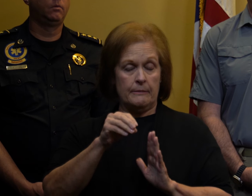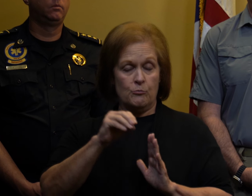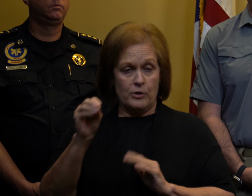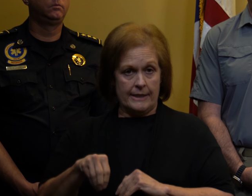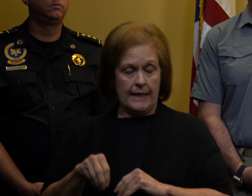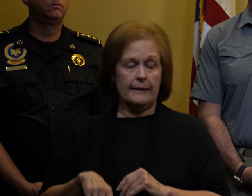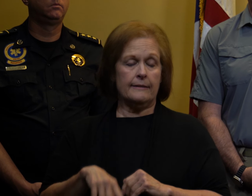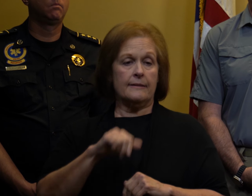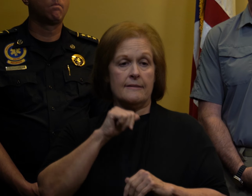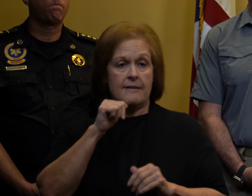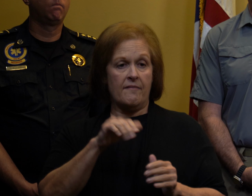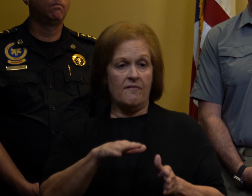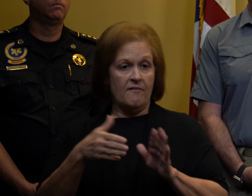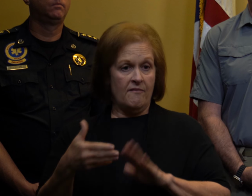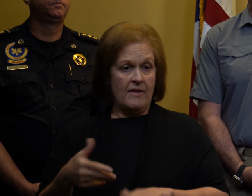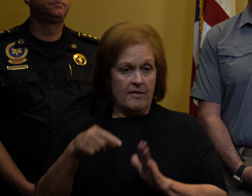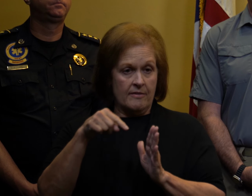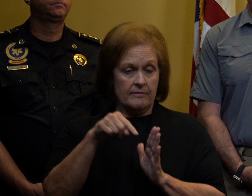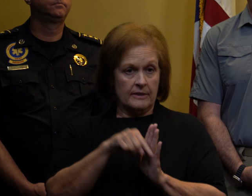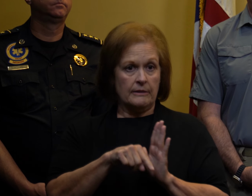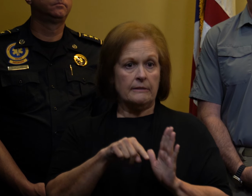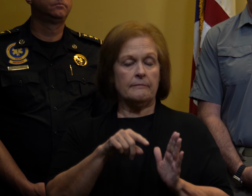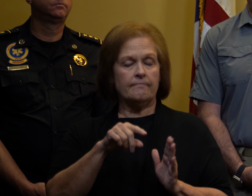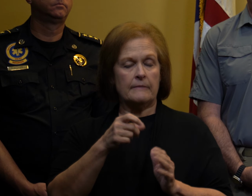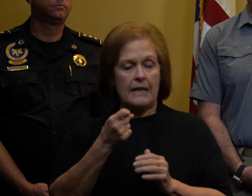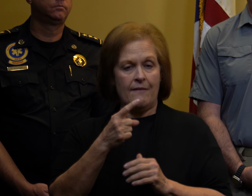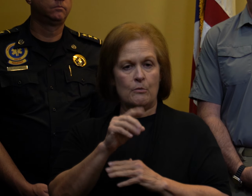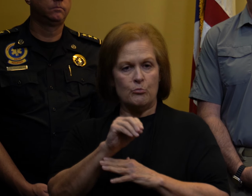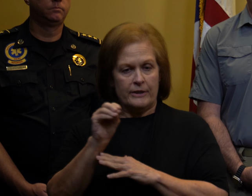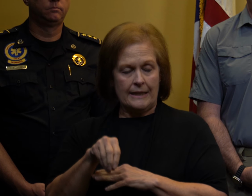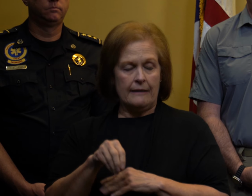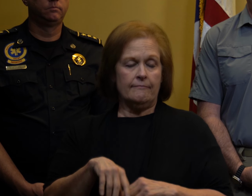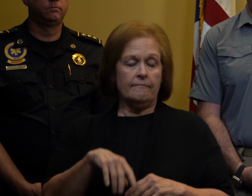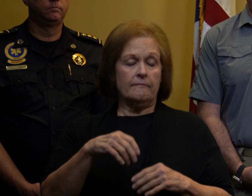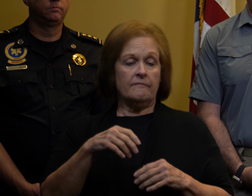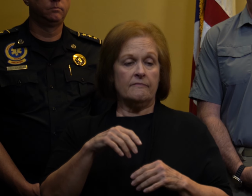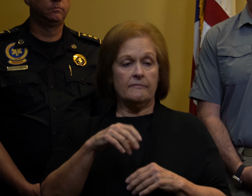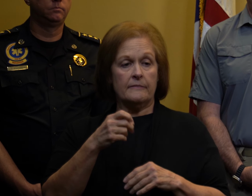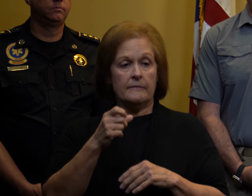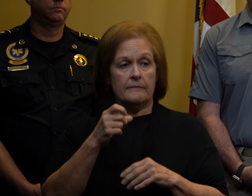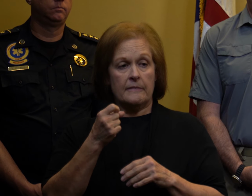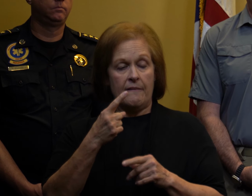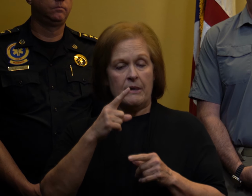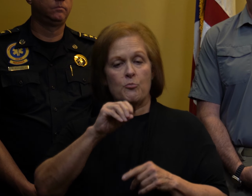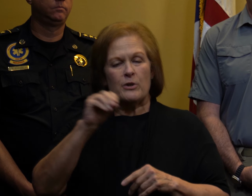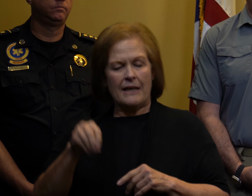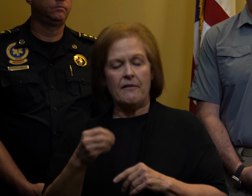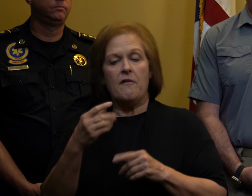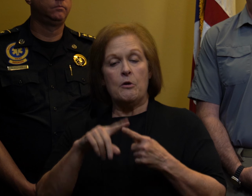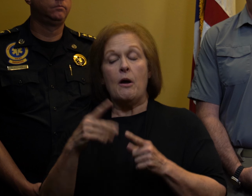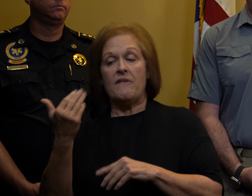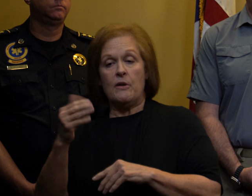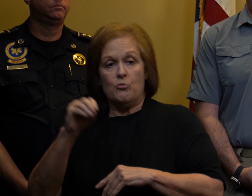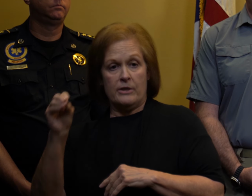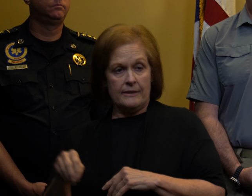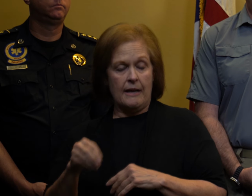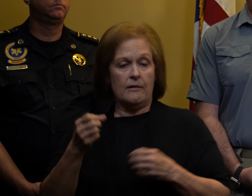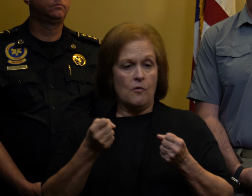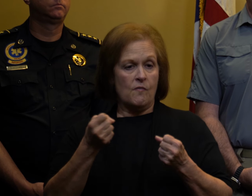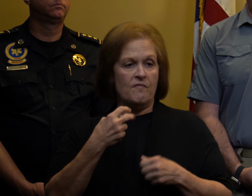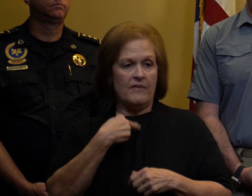non-fatal incidents down 11%, non-fatal shooting victims down 15%, carjackings